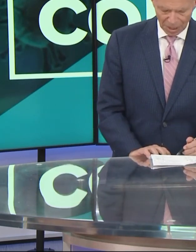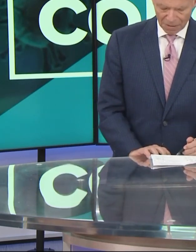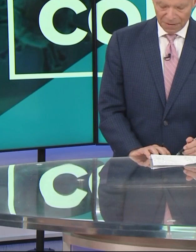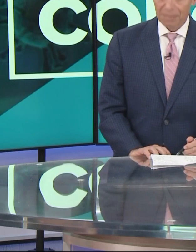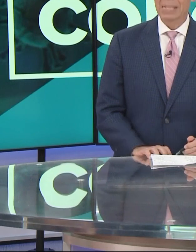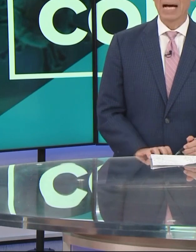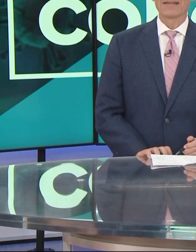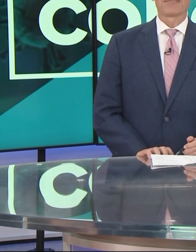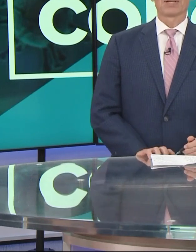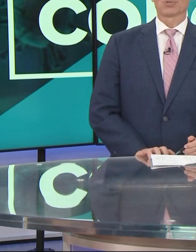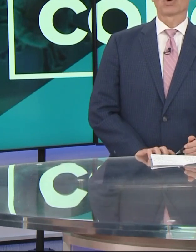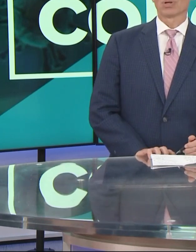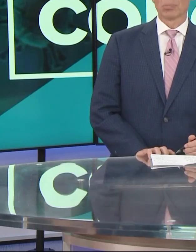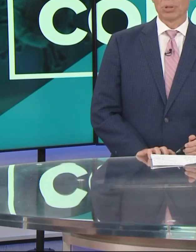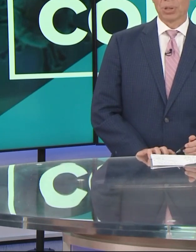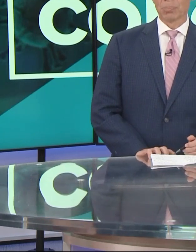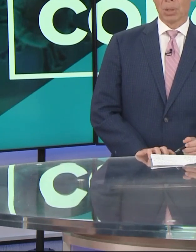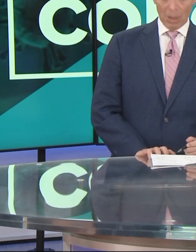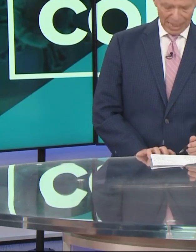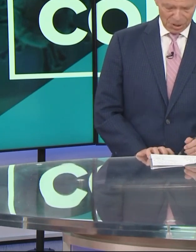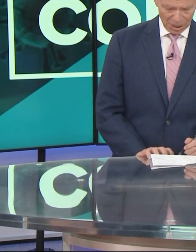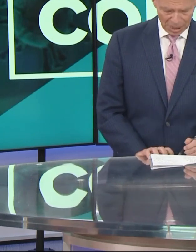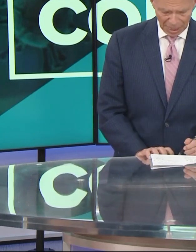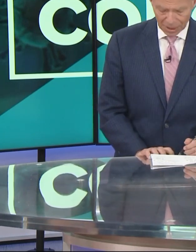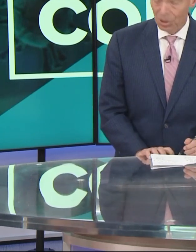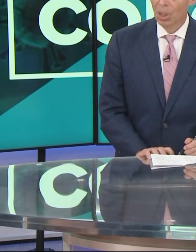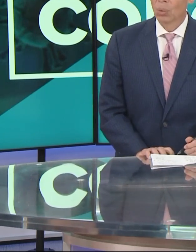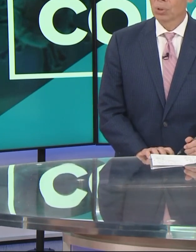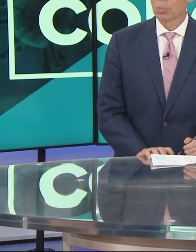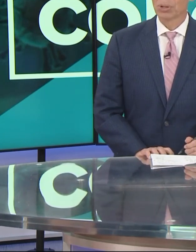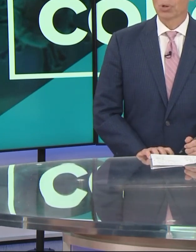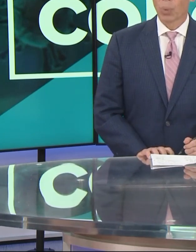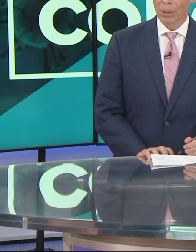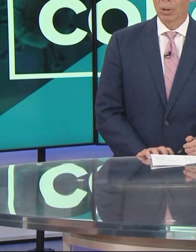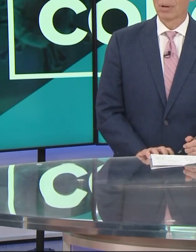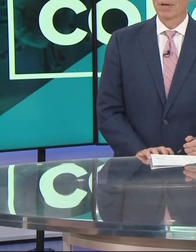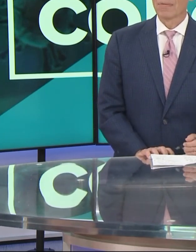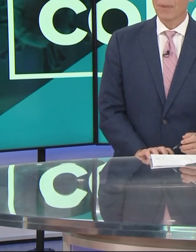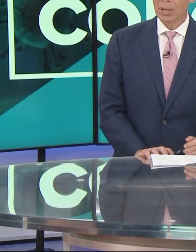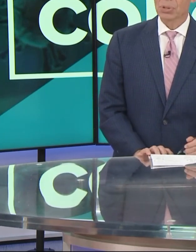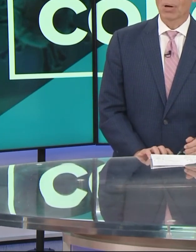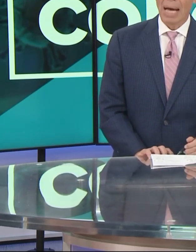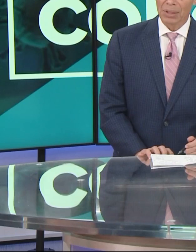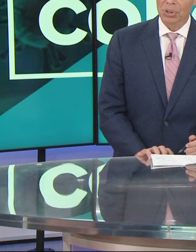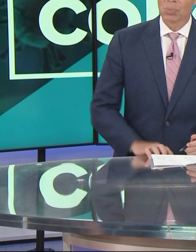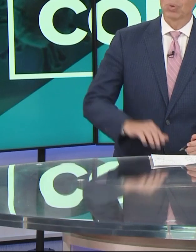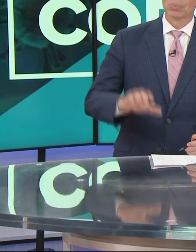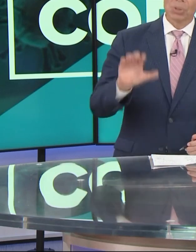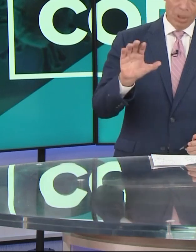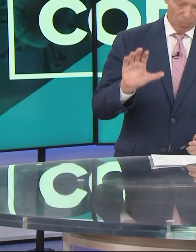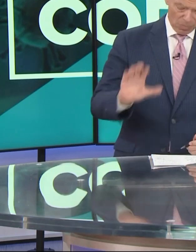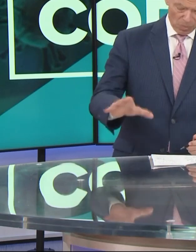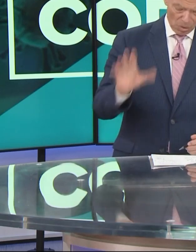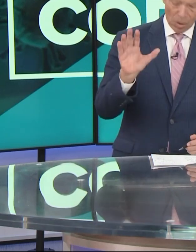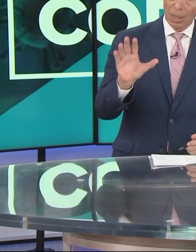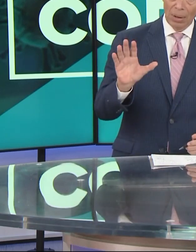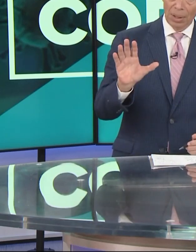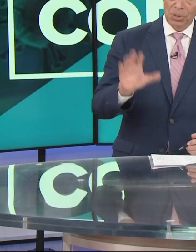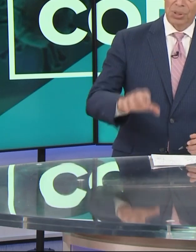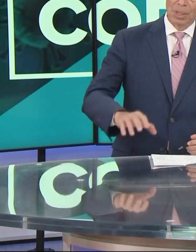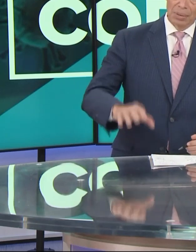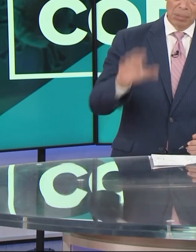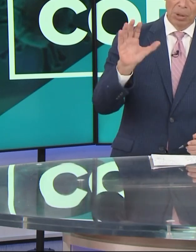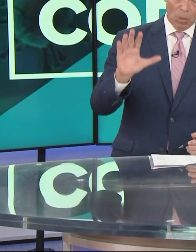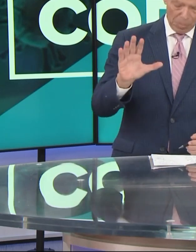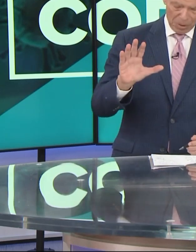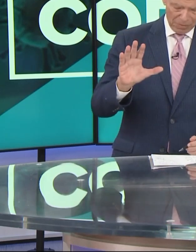Arkansas. 59,000 were going to be shipped in the last 10 days, which means quicker, faster action when we see